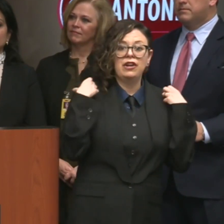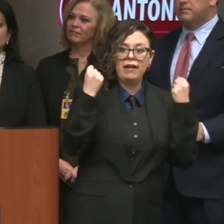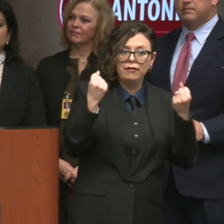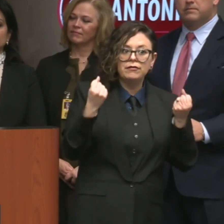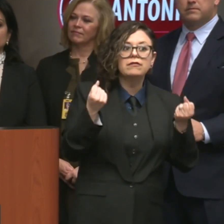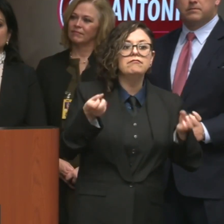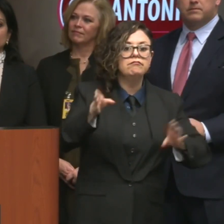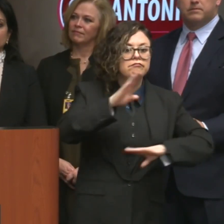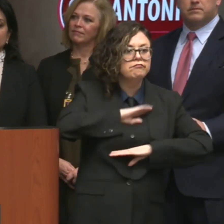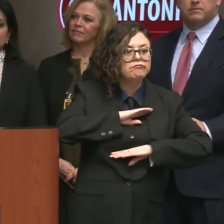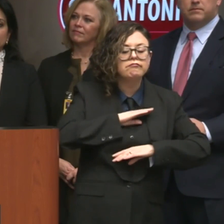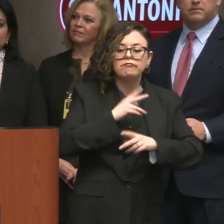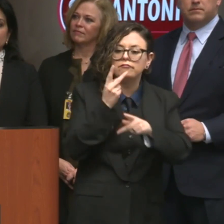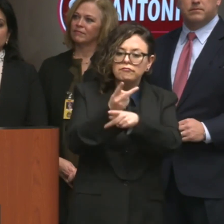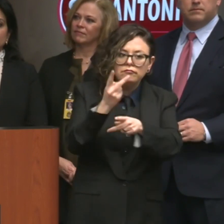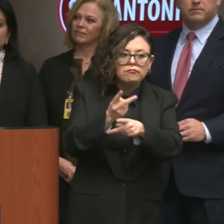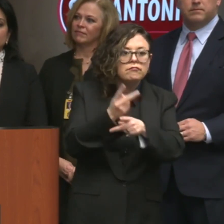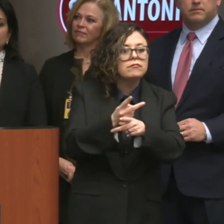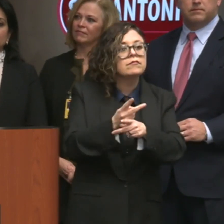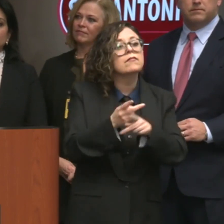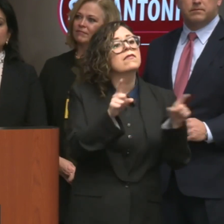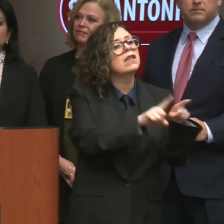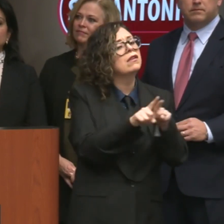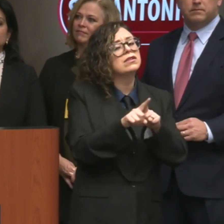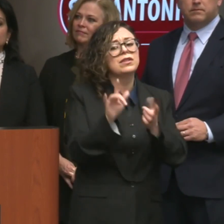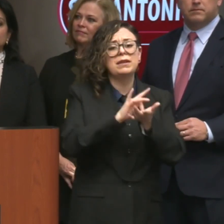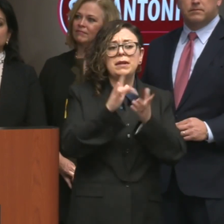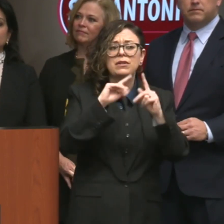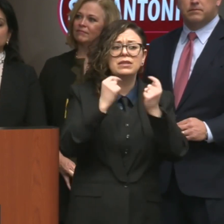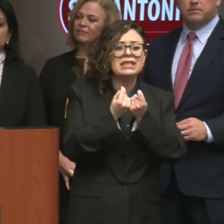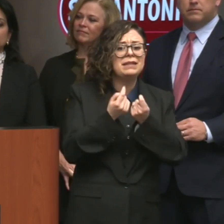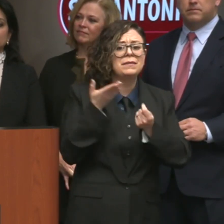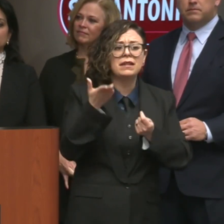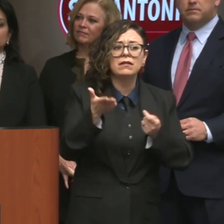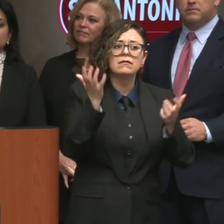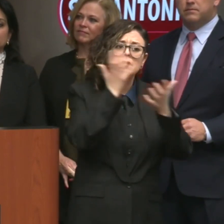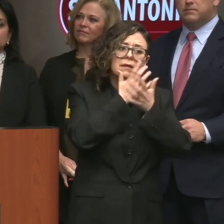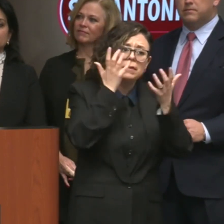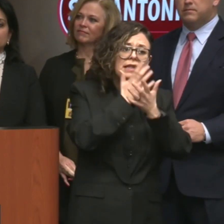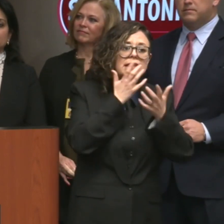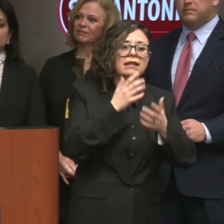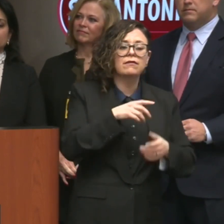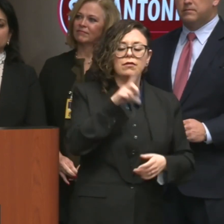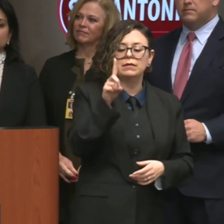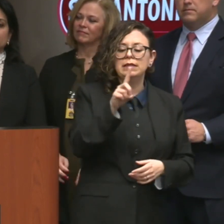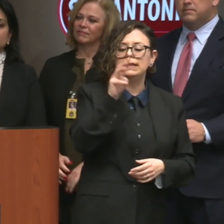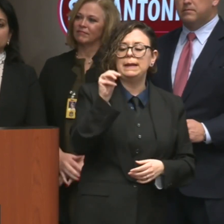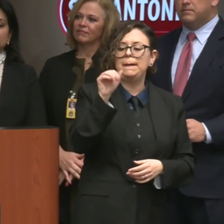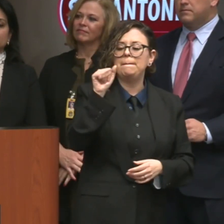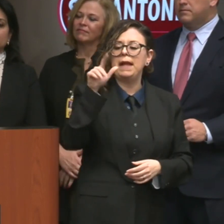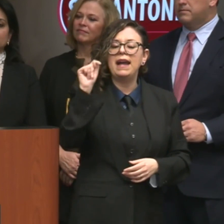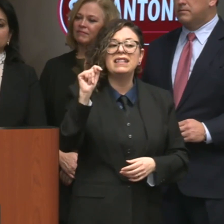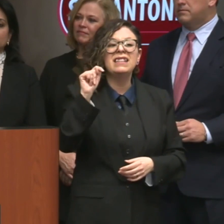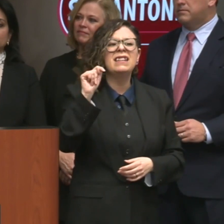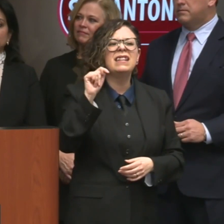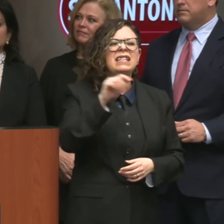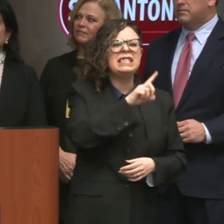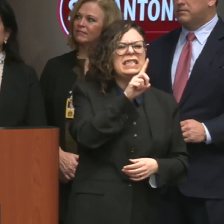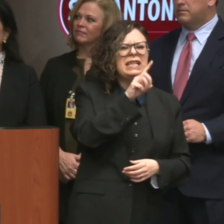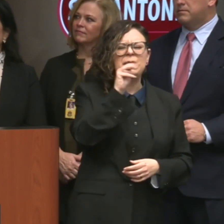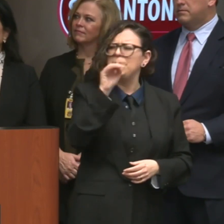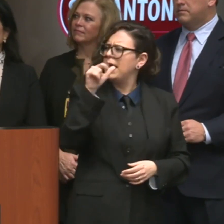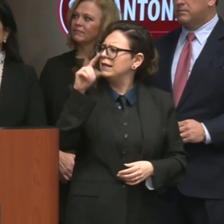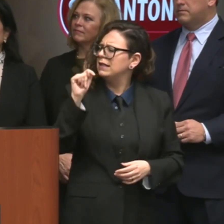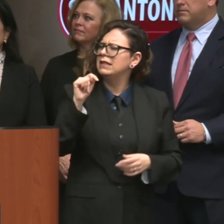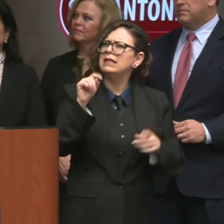for them. We have a wonderful medical team made up of our DMAT folks, our disaster medical assistant. Do I have the right